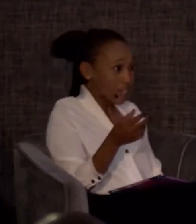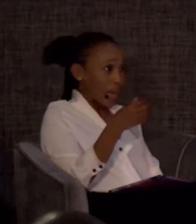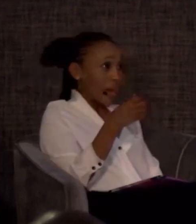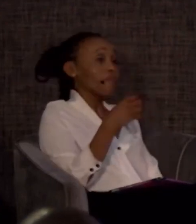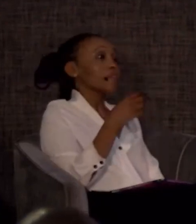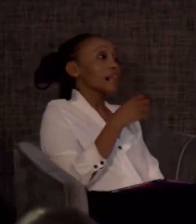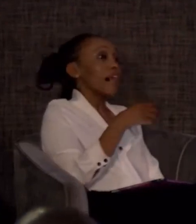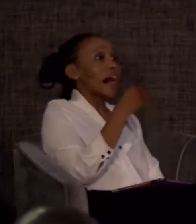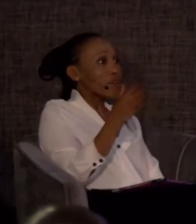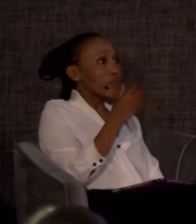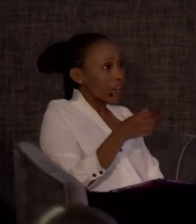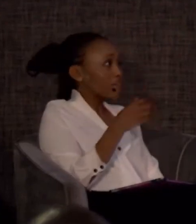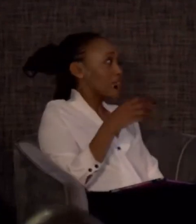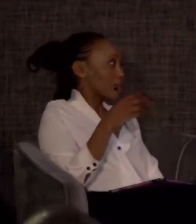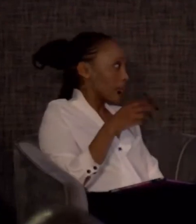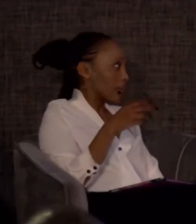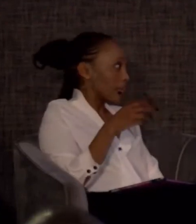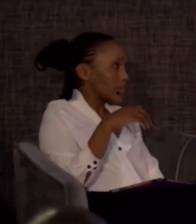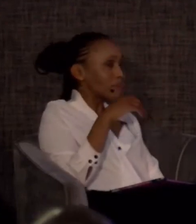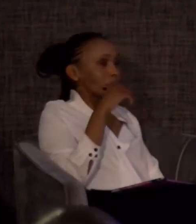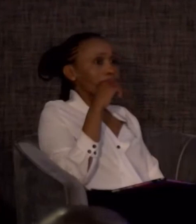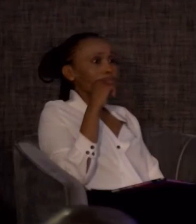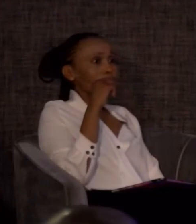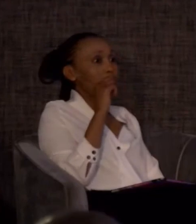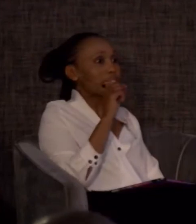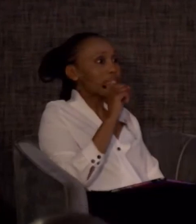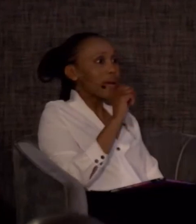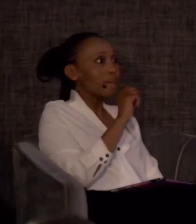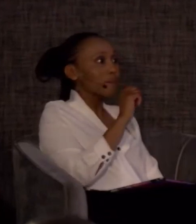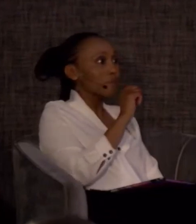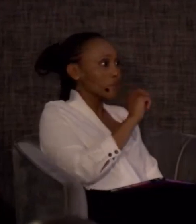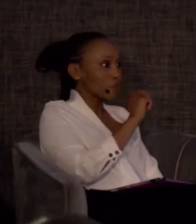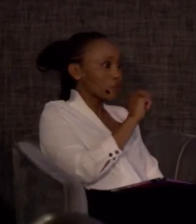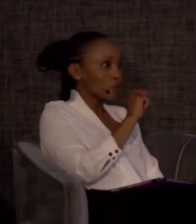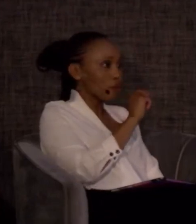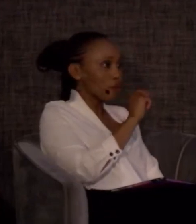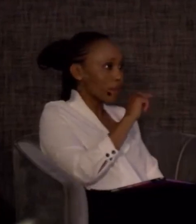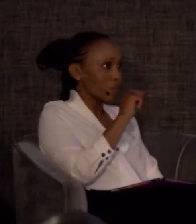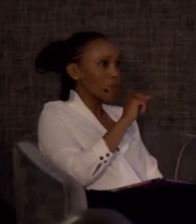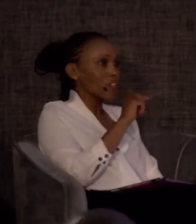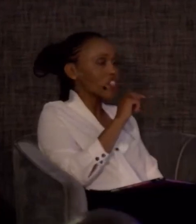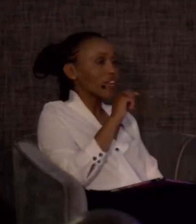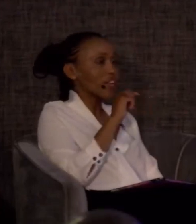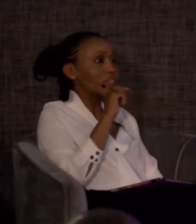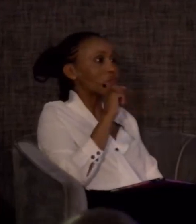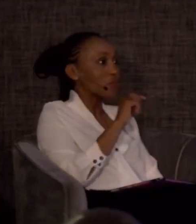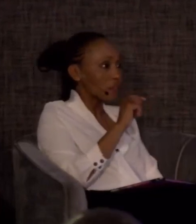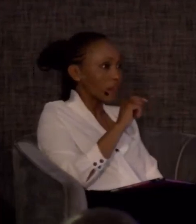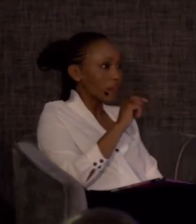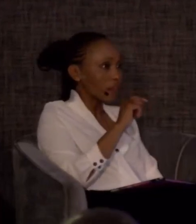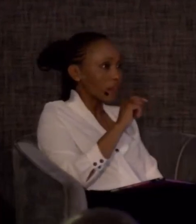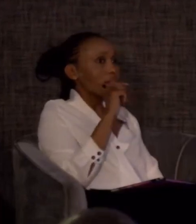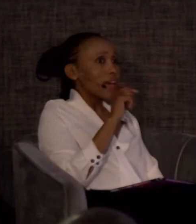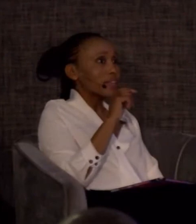that there are no governance failures. But to come back to your question, I do